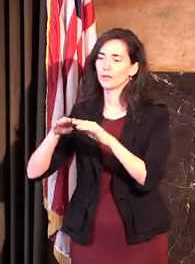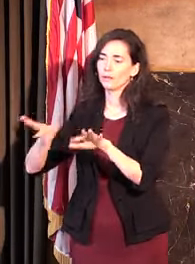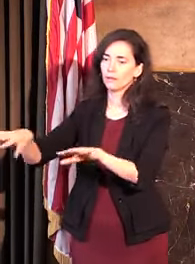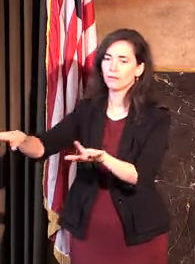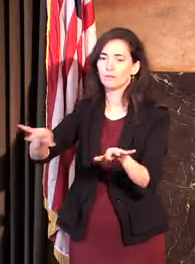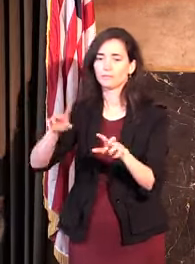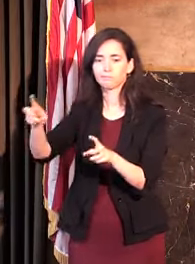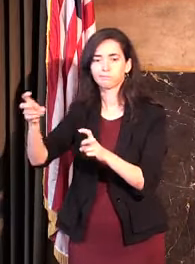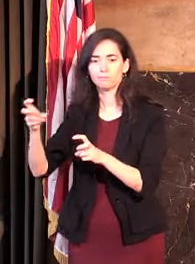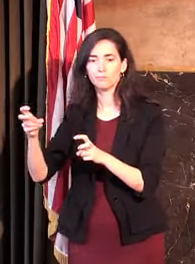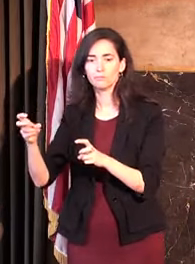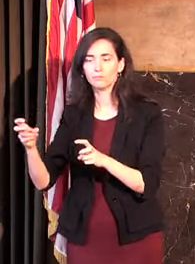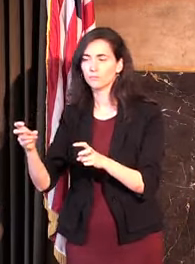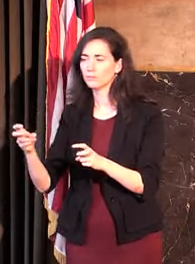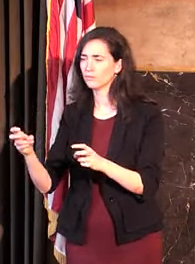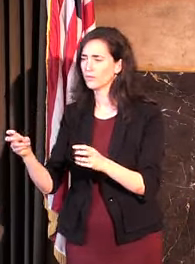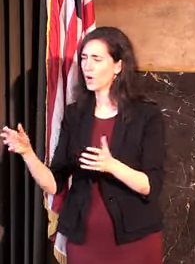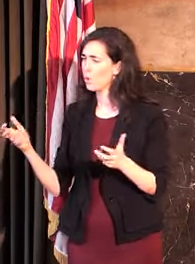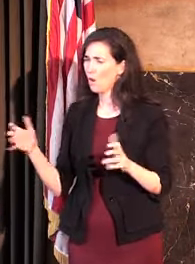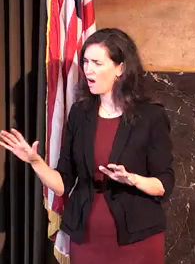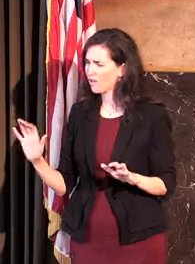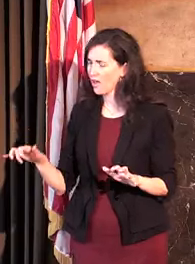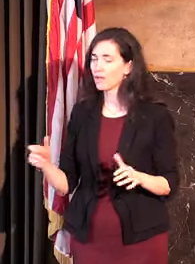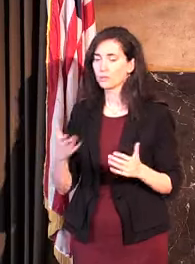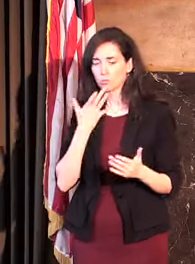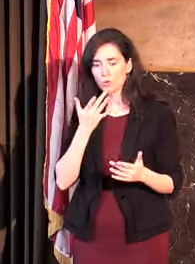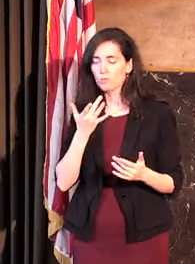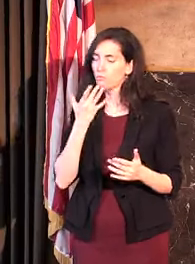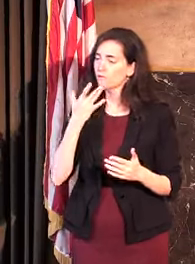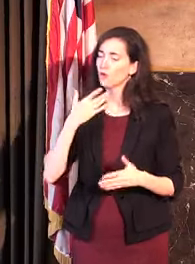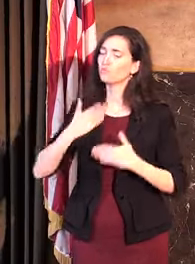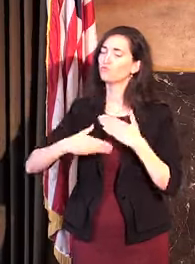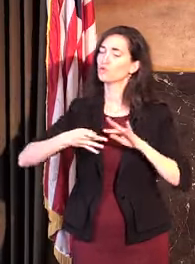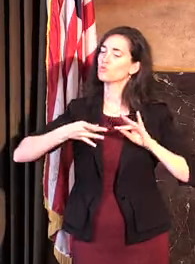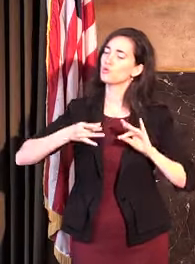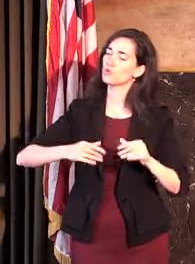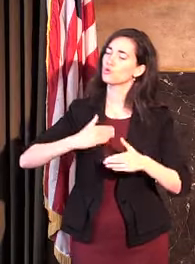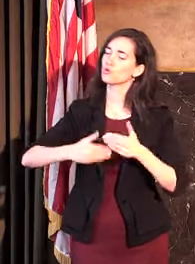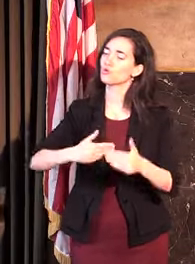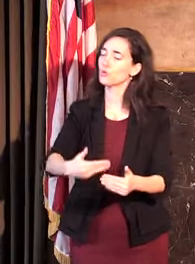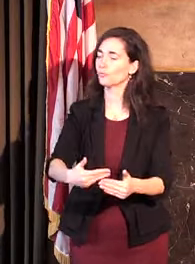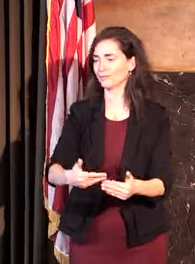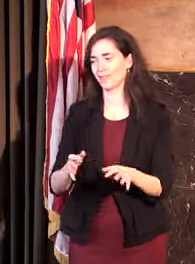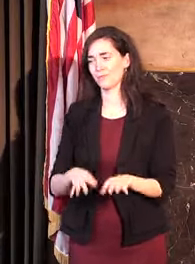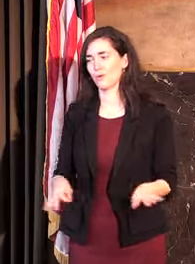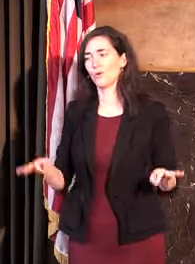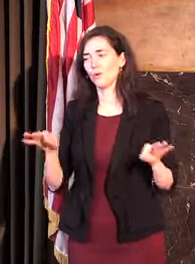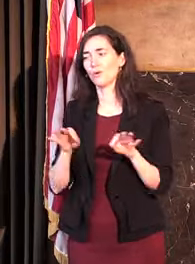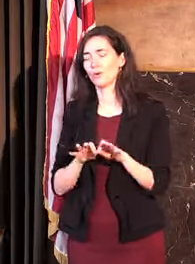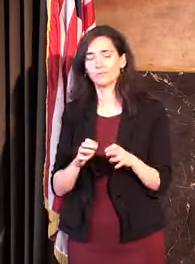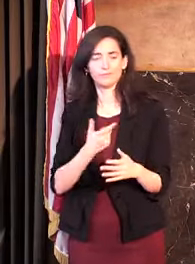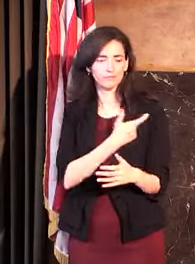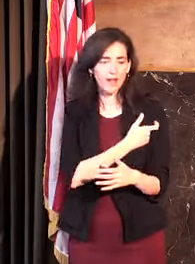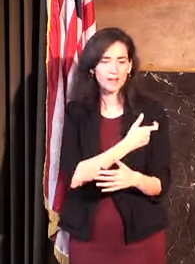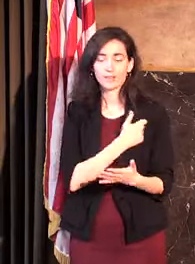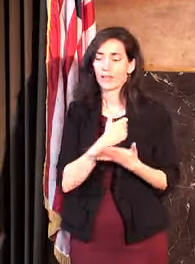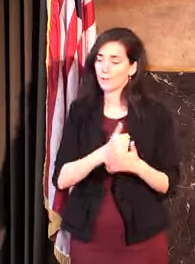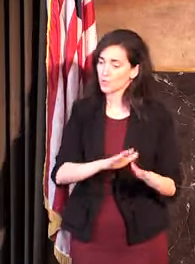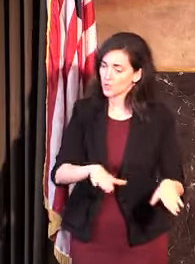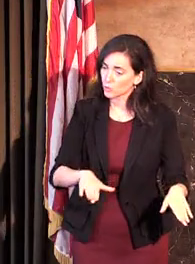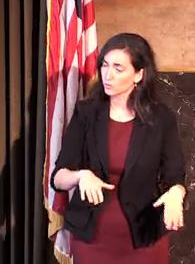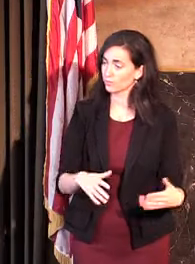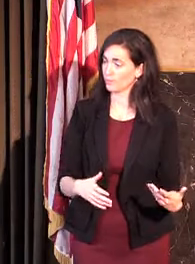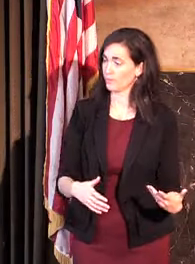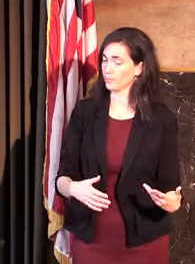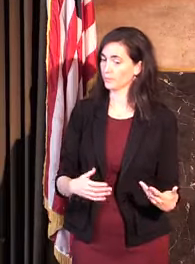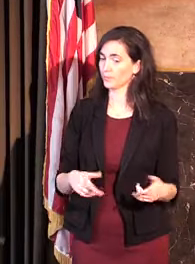this is part of the overall effort. So it's important for the children, for themselves to be vaccinated, but it's